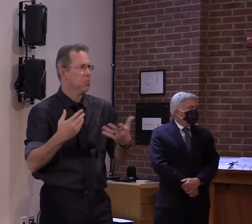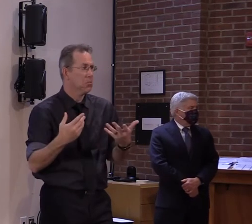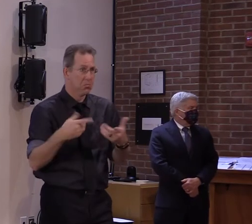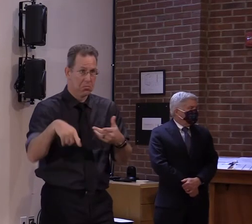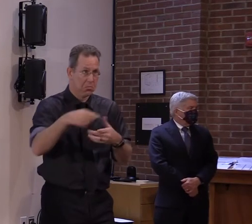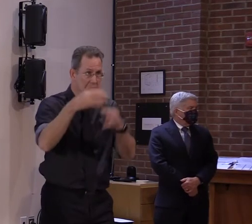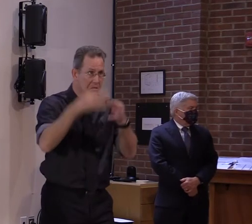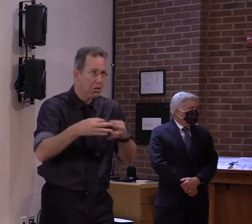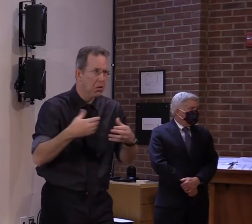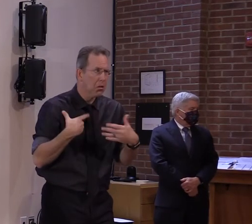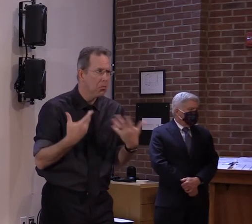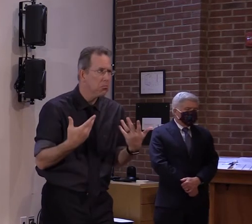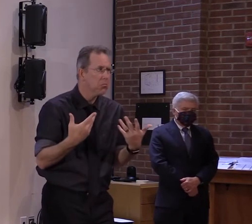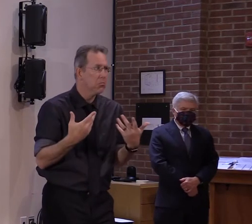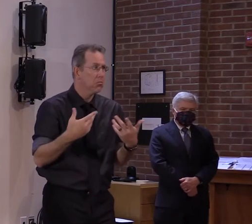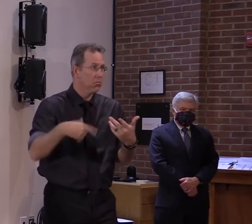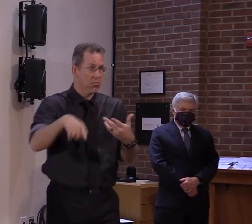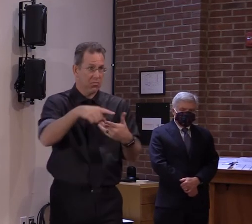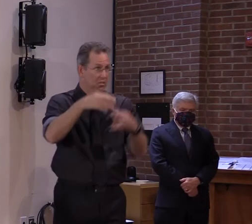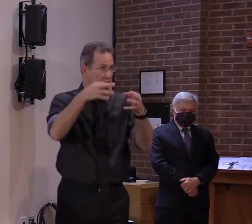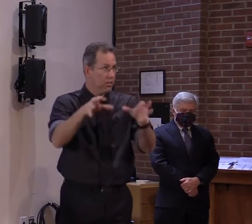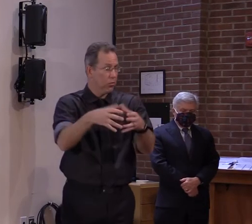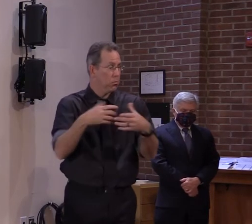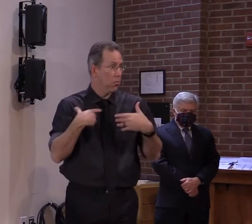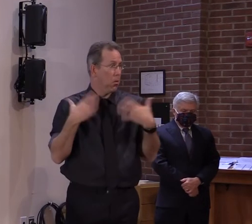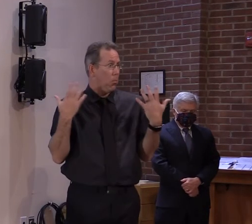entity, and they can discuss what they want.